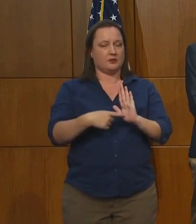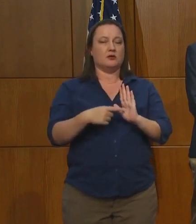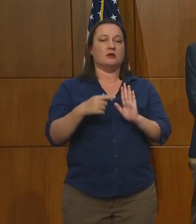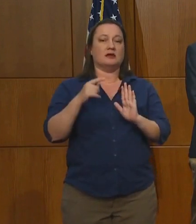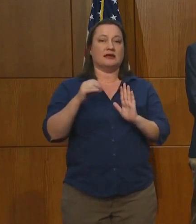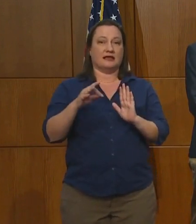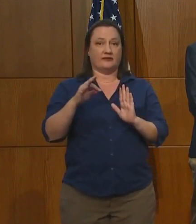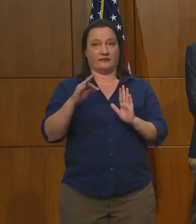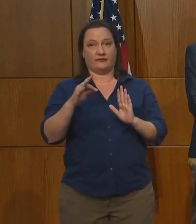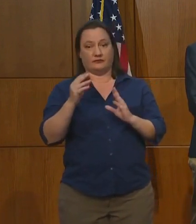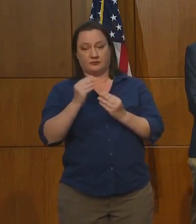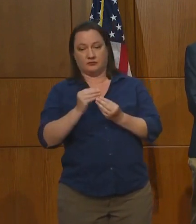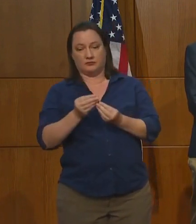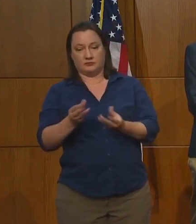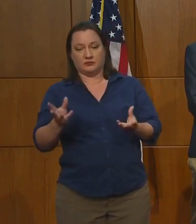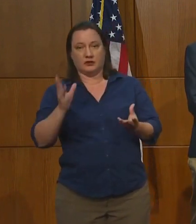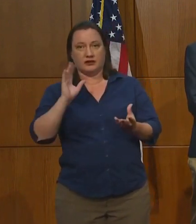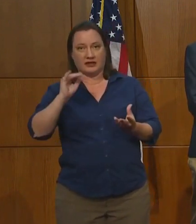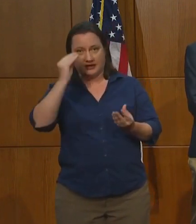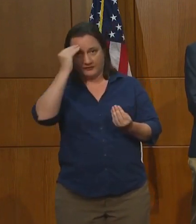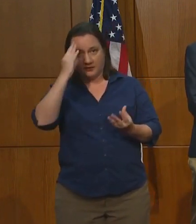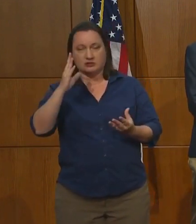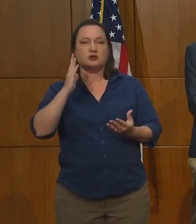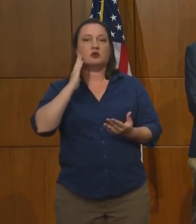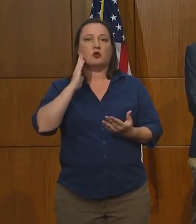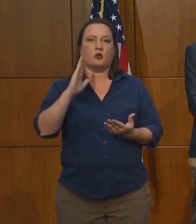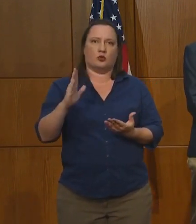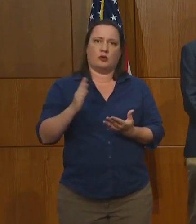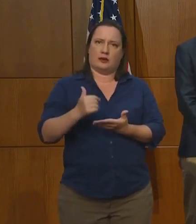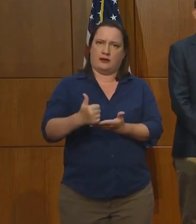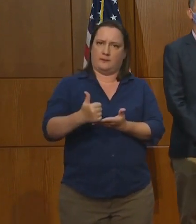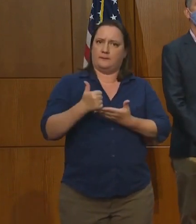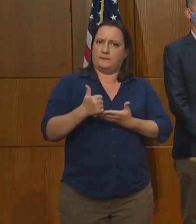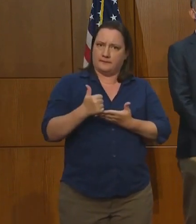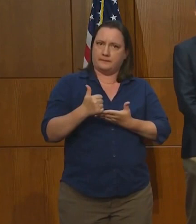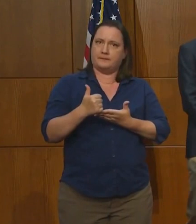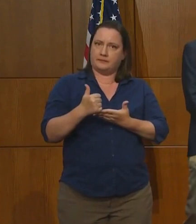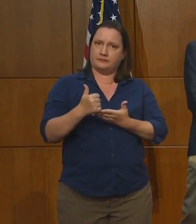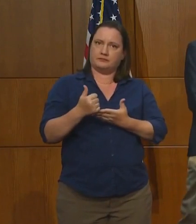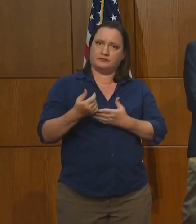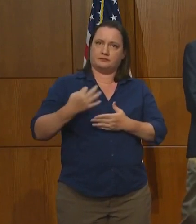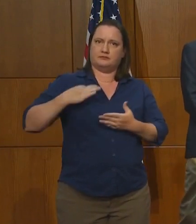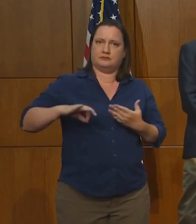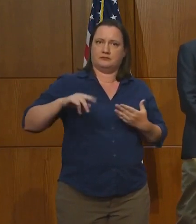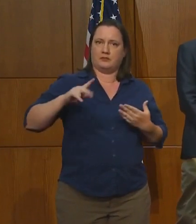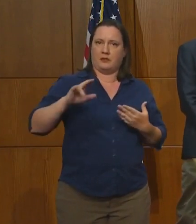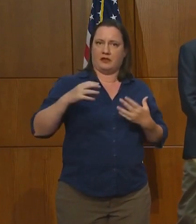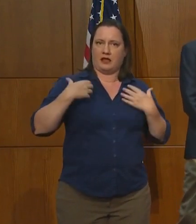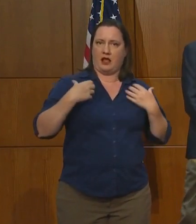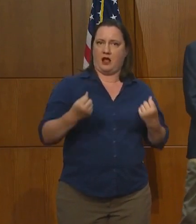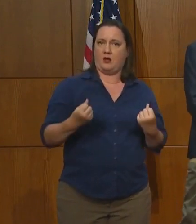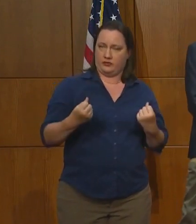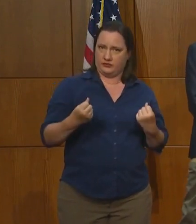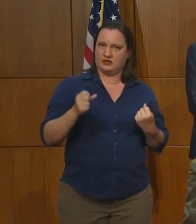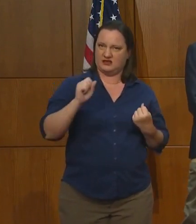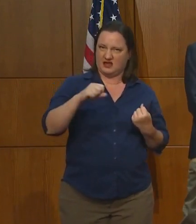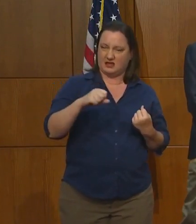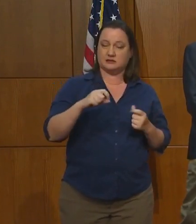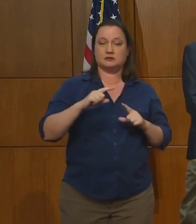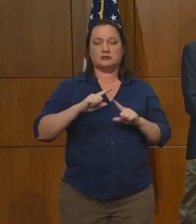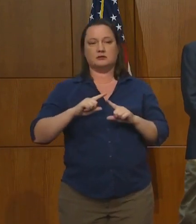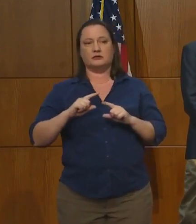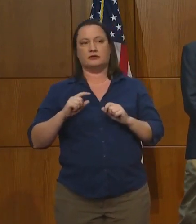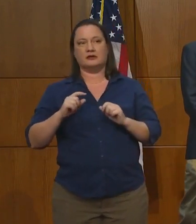releasing information could advance the public health investigation. You take